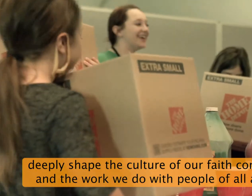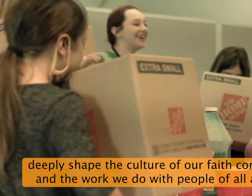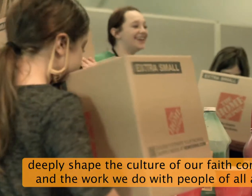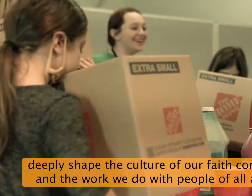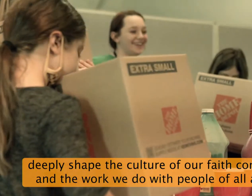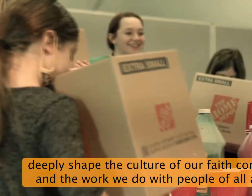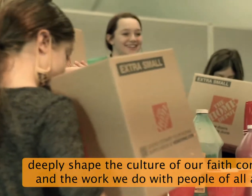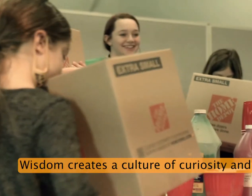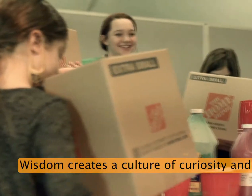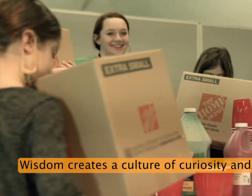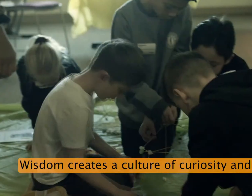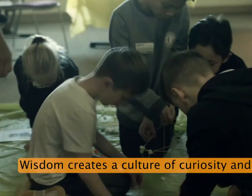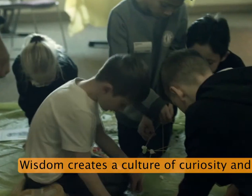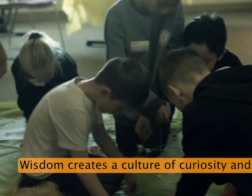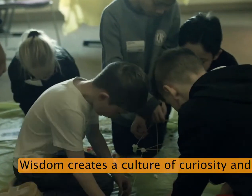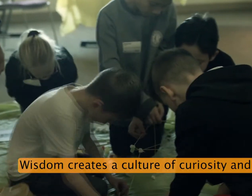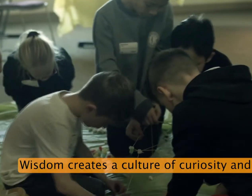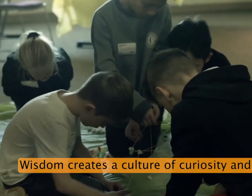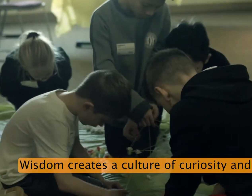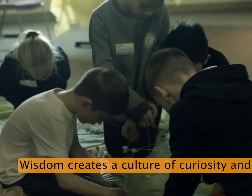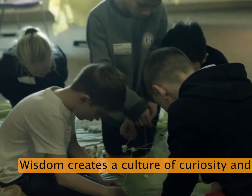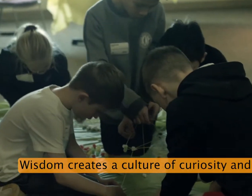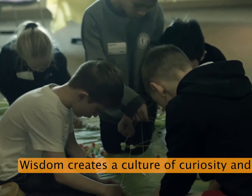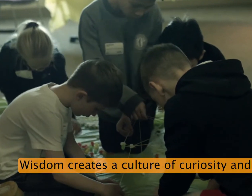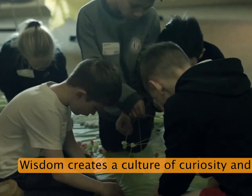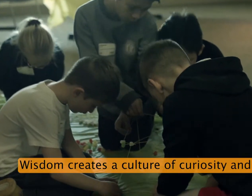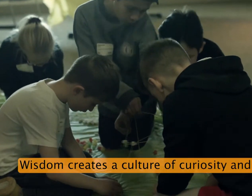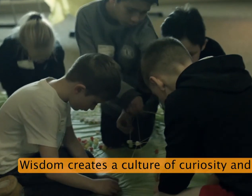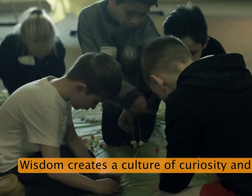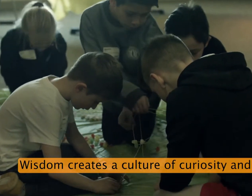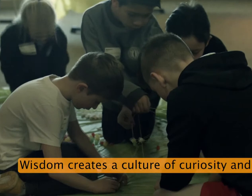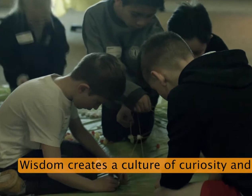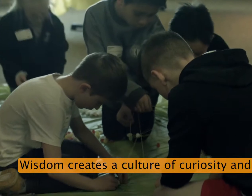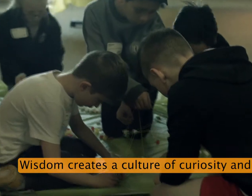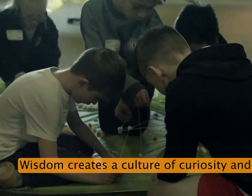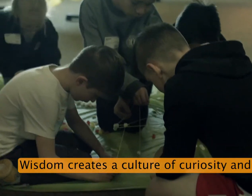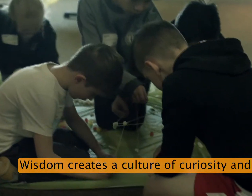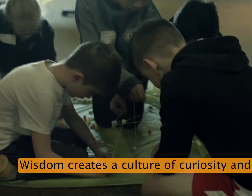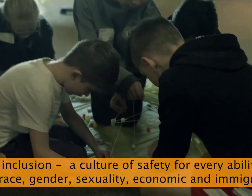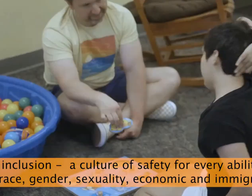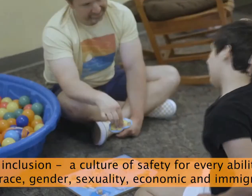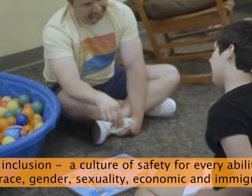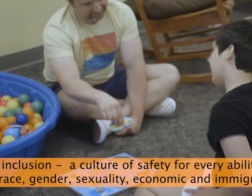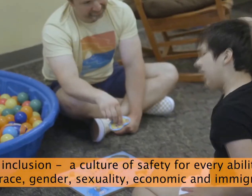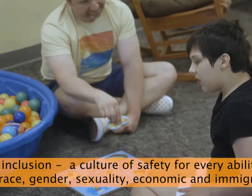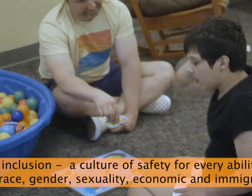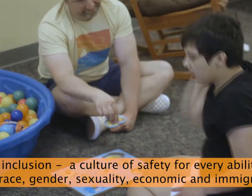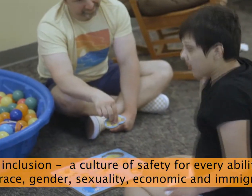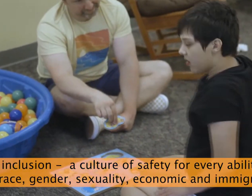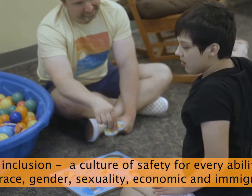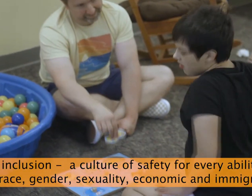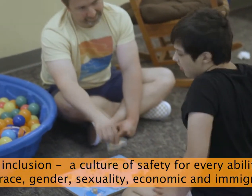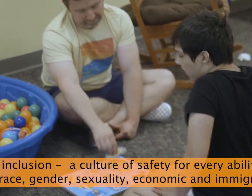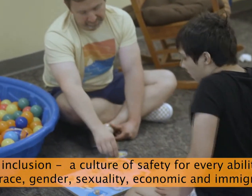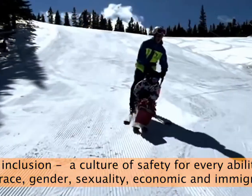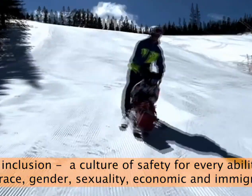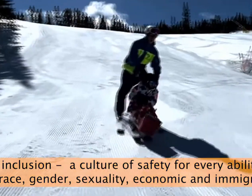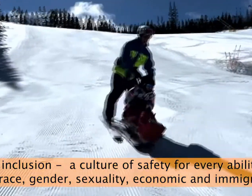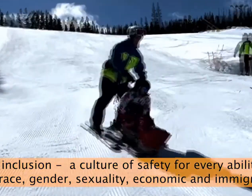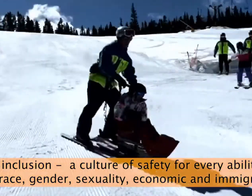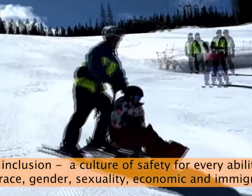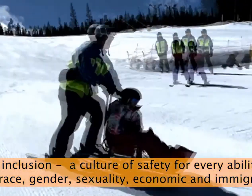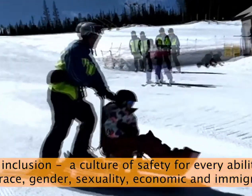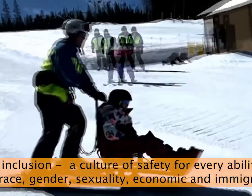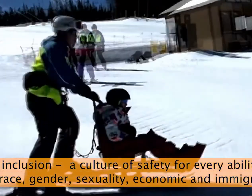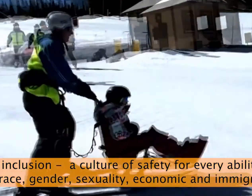ages. Wisdom creates a culture of curiosity and mystery. Inclusion, a culture of safety